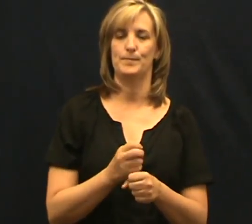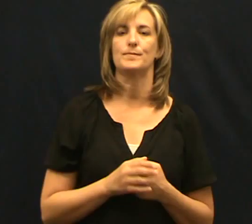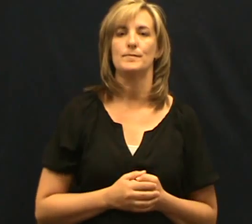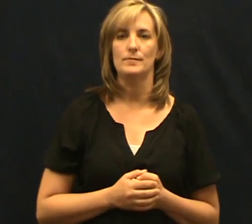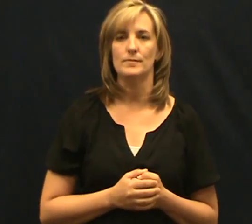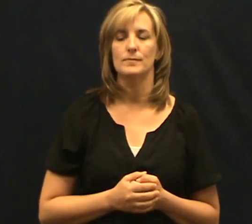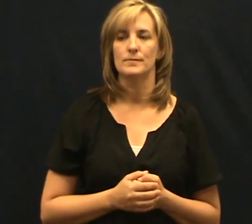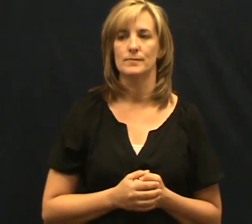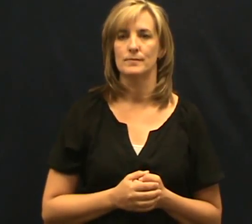dividends.